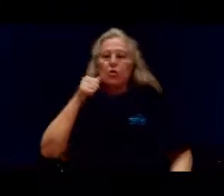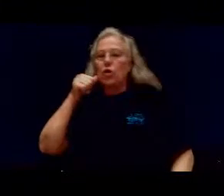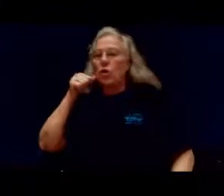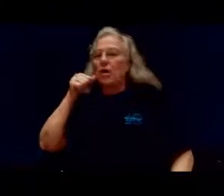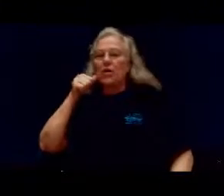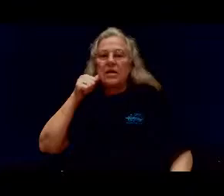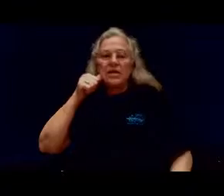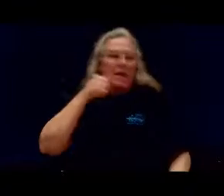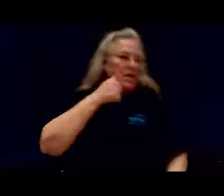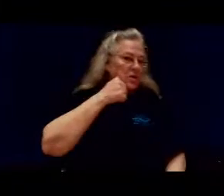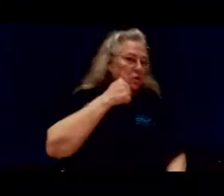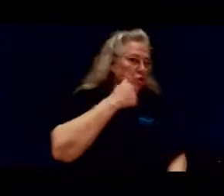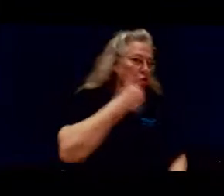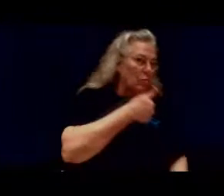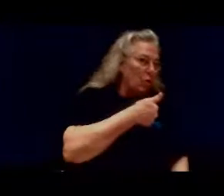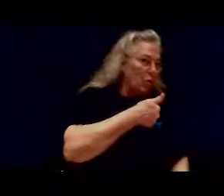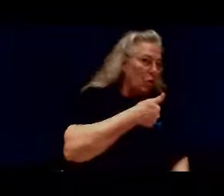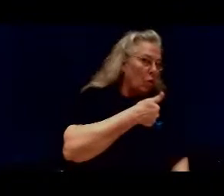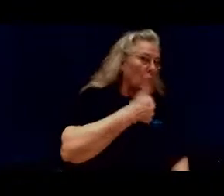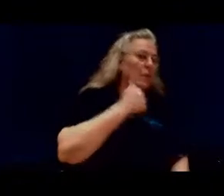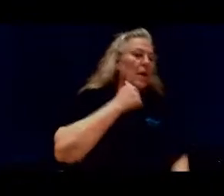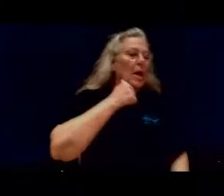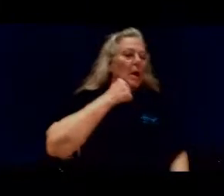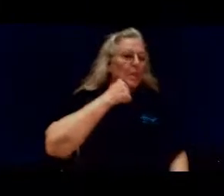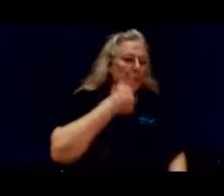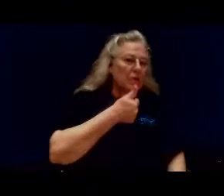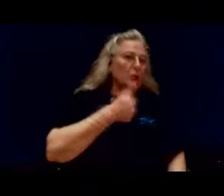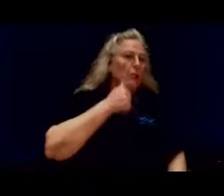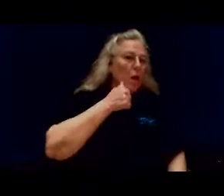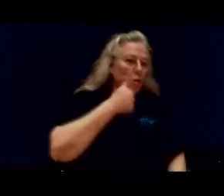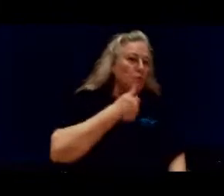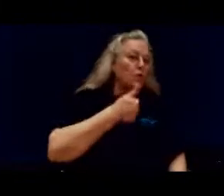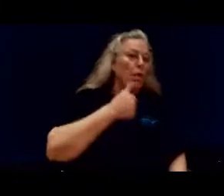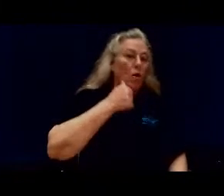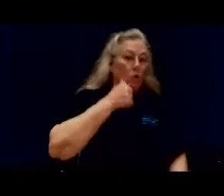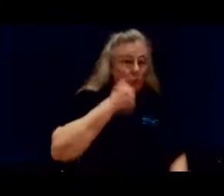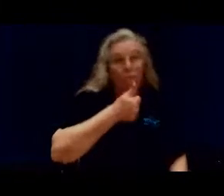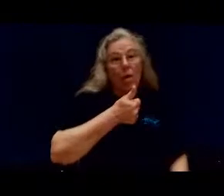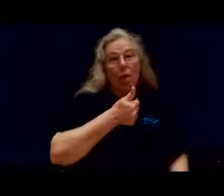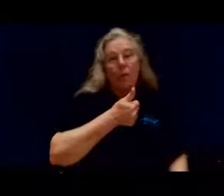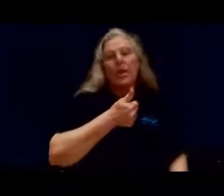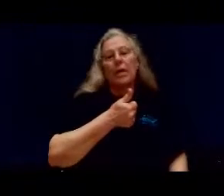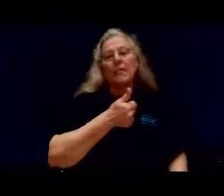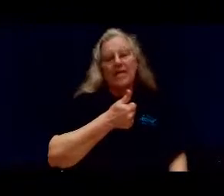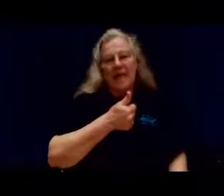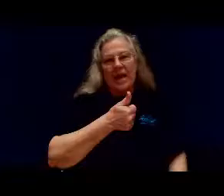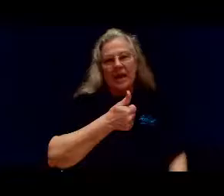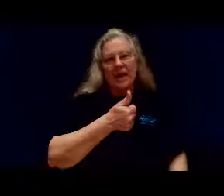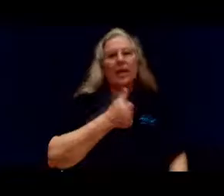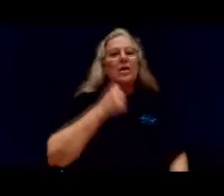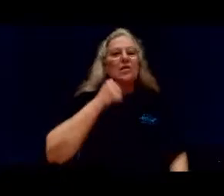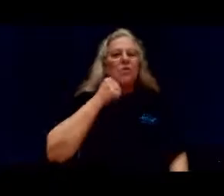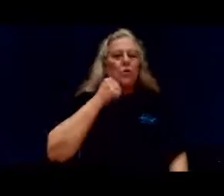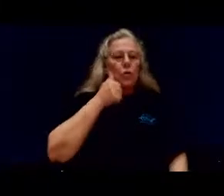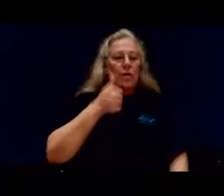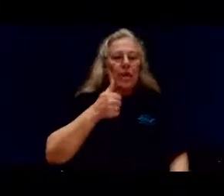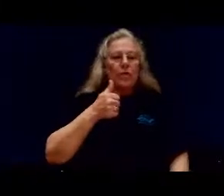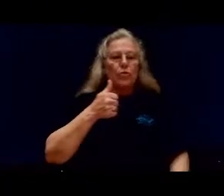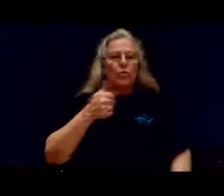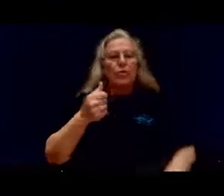showing this is tomorrow. But tomorrow and tomorrow and tomorrow becomes daily. So you can either do it that